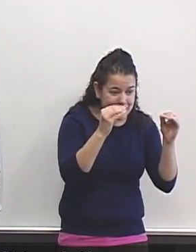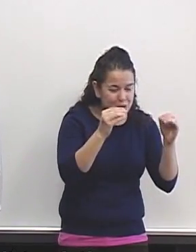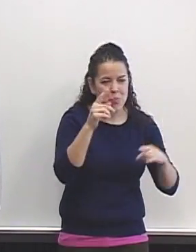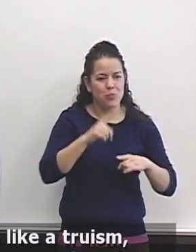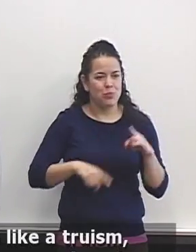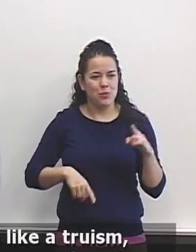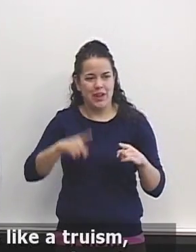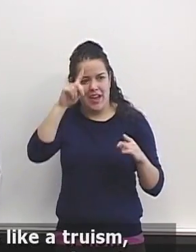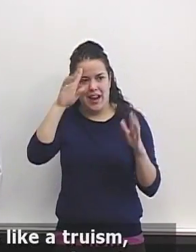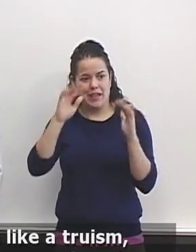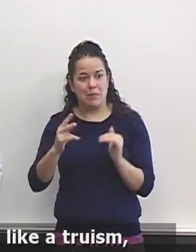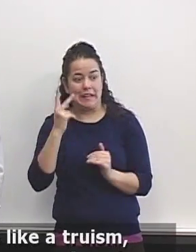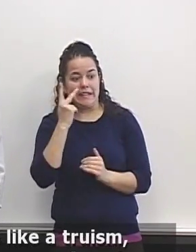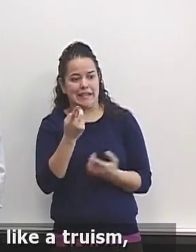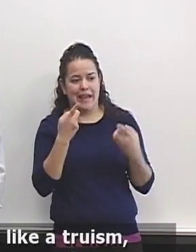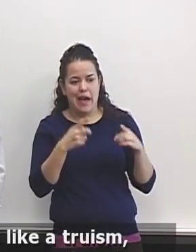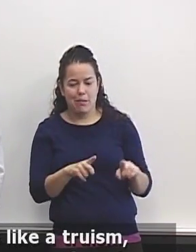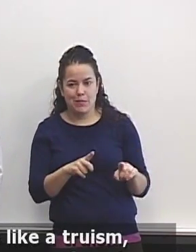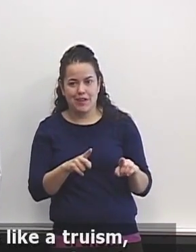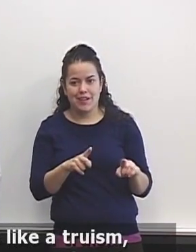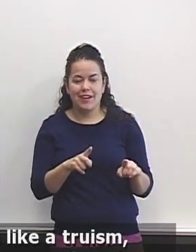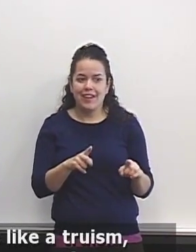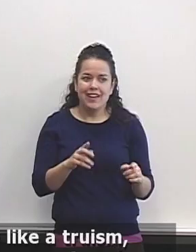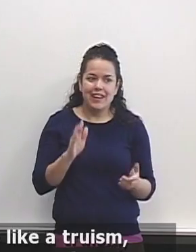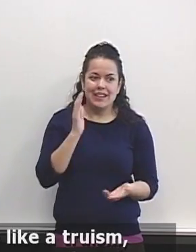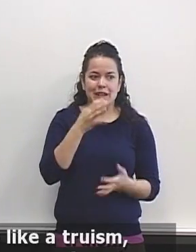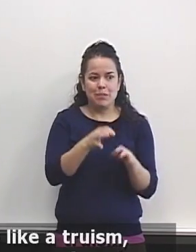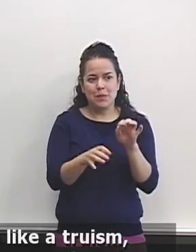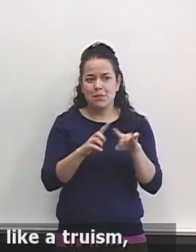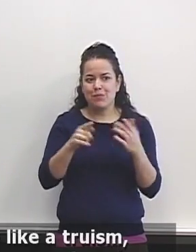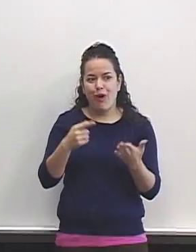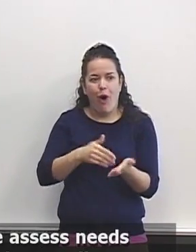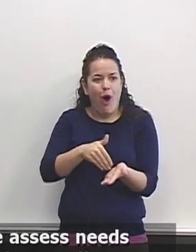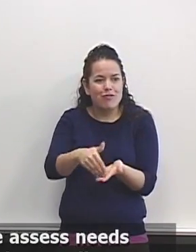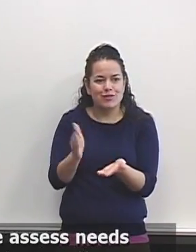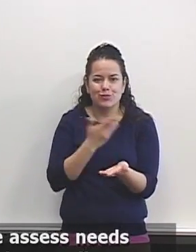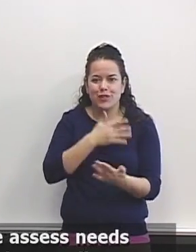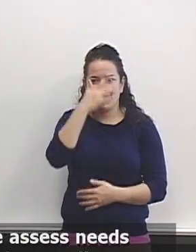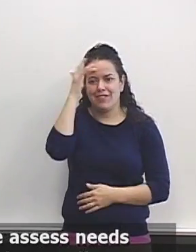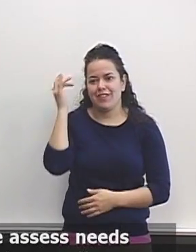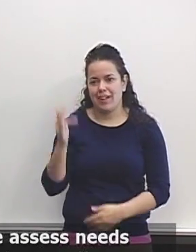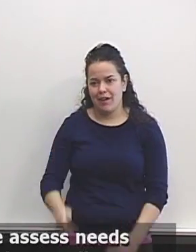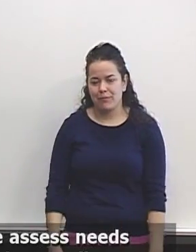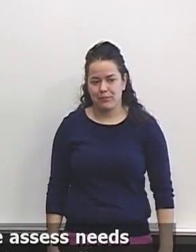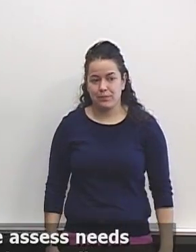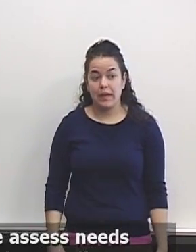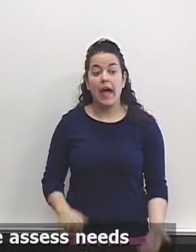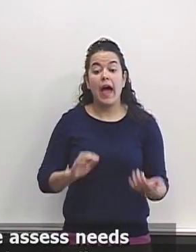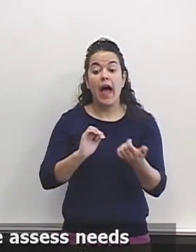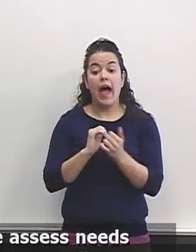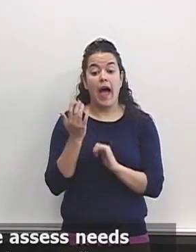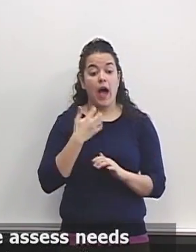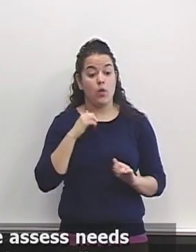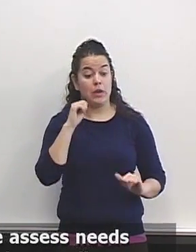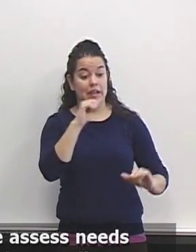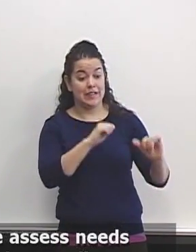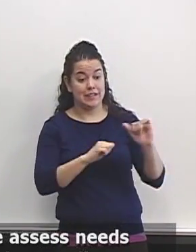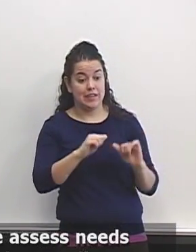That seems like a truism, but sometimes we forget. The way we assess needs to match up